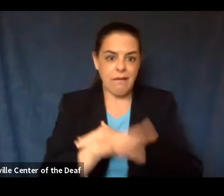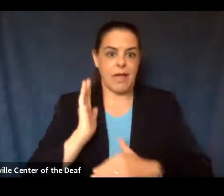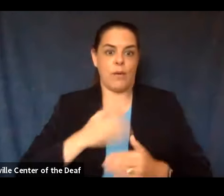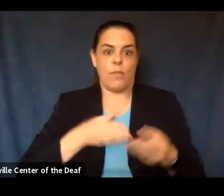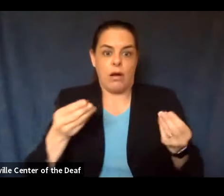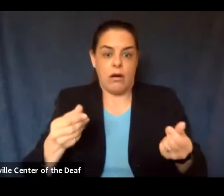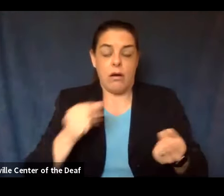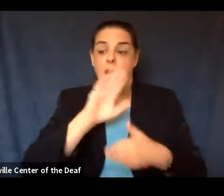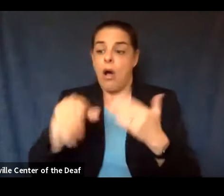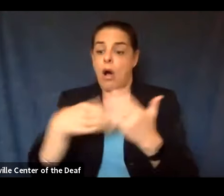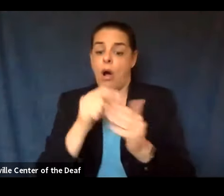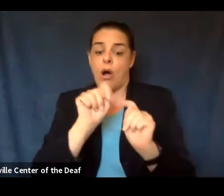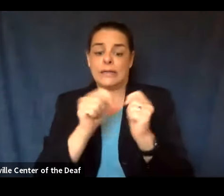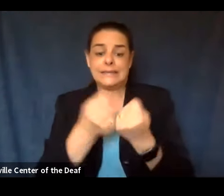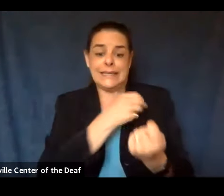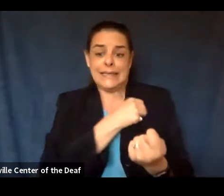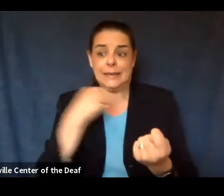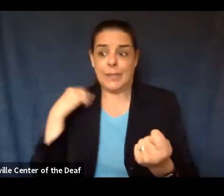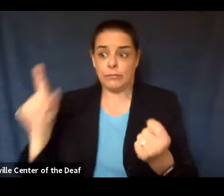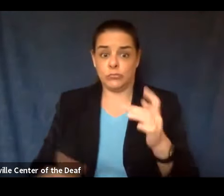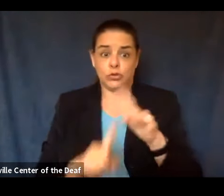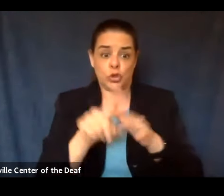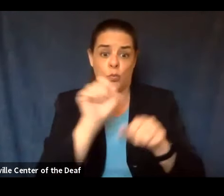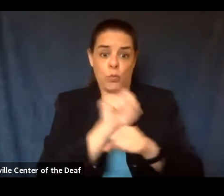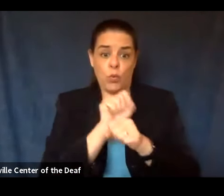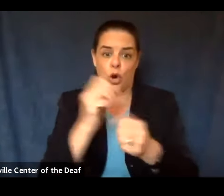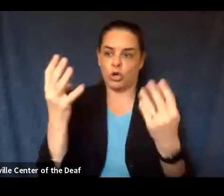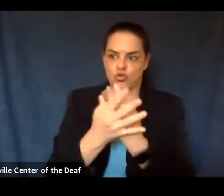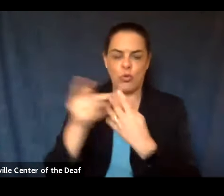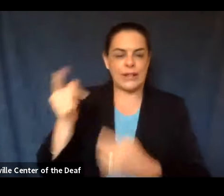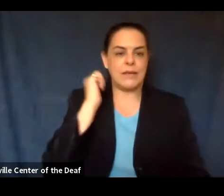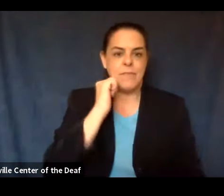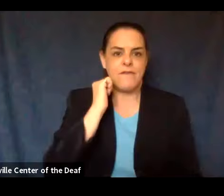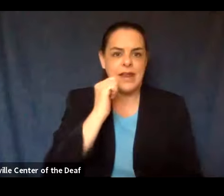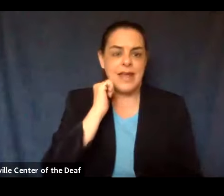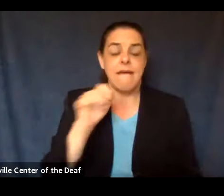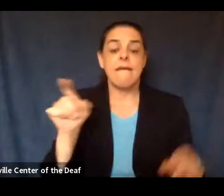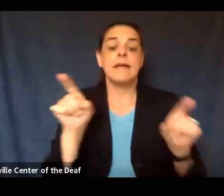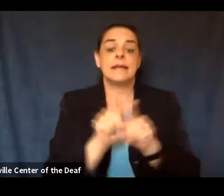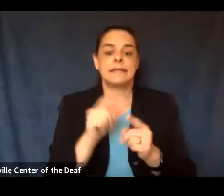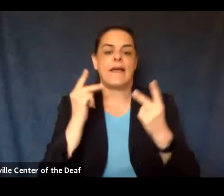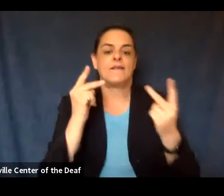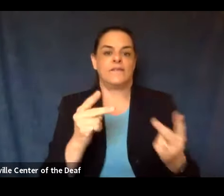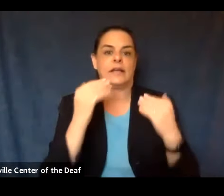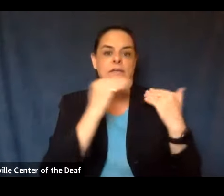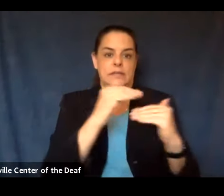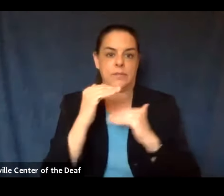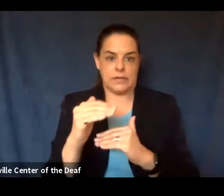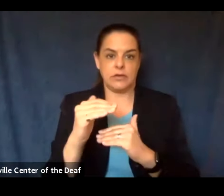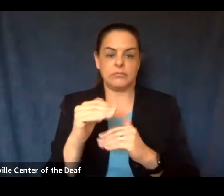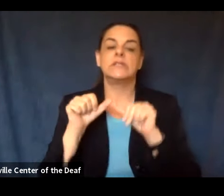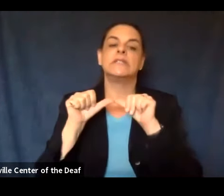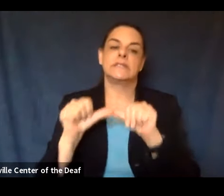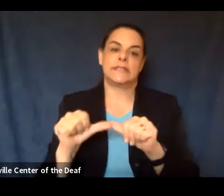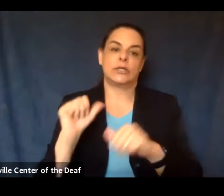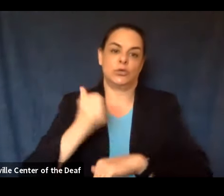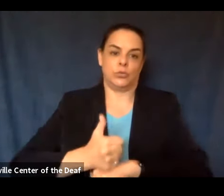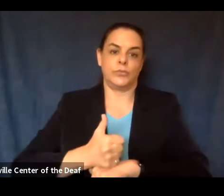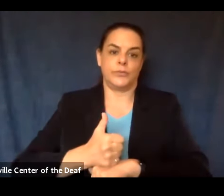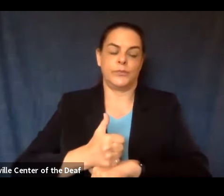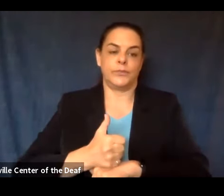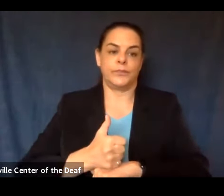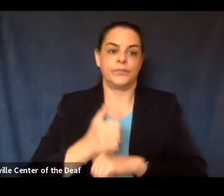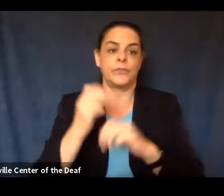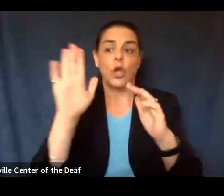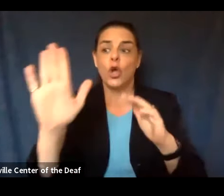when they arrive at work on a daily basis. And again, our same visitation restrictions continue to be in place. Your